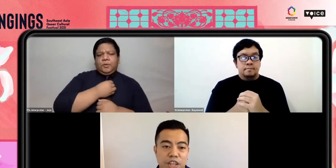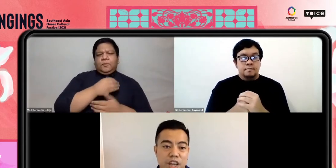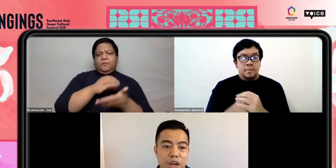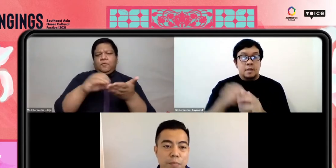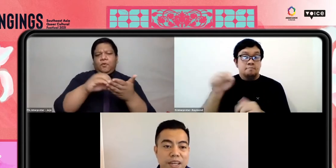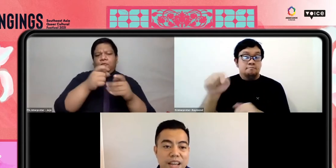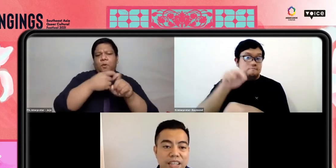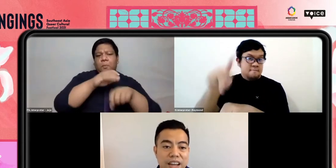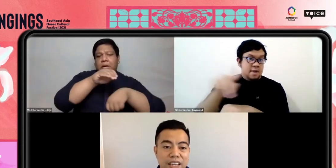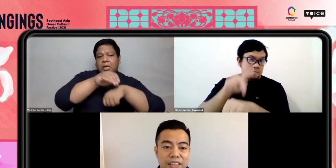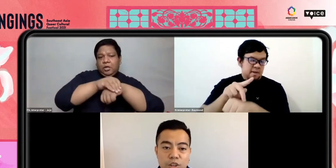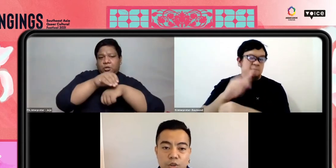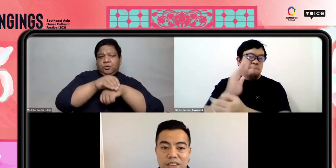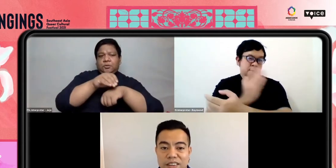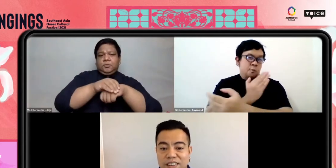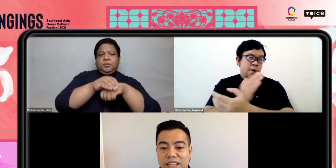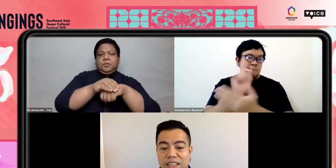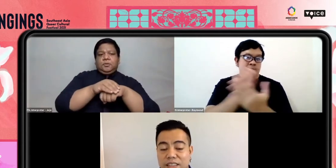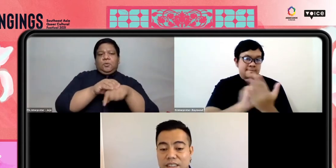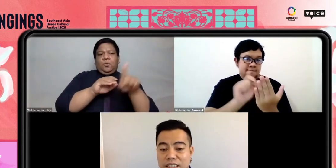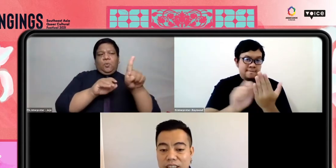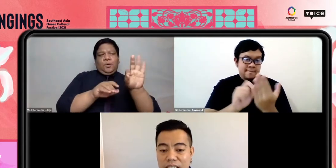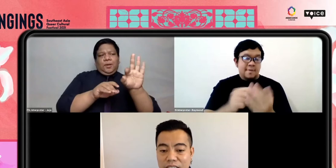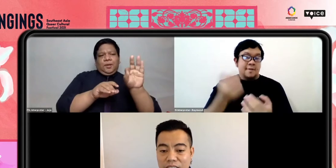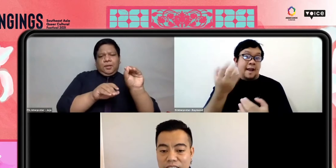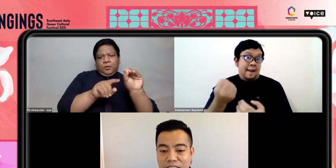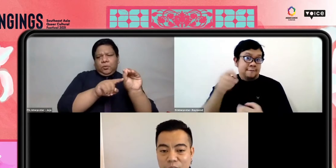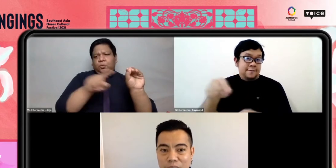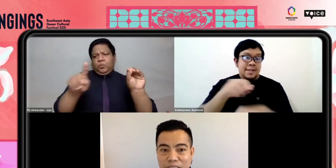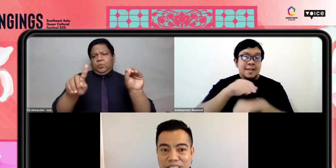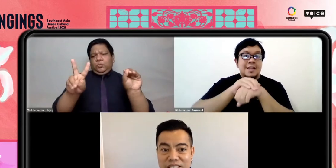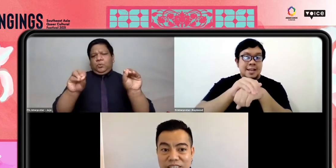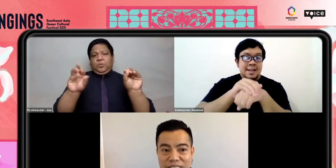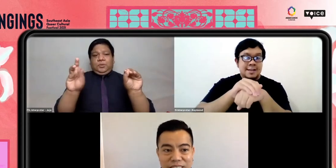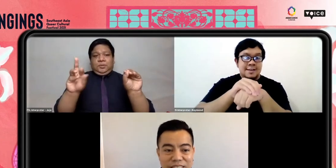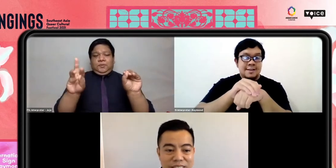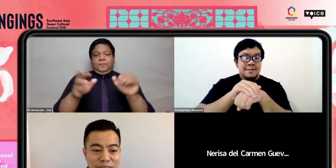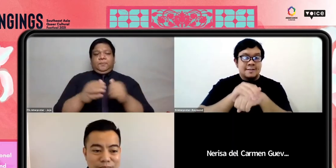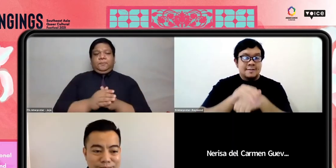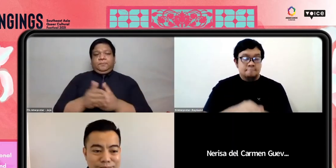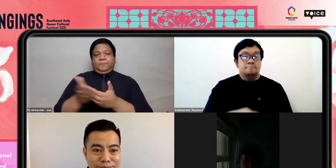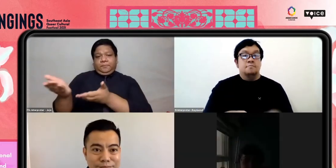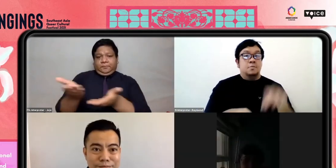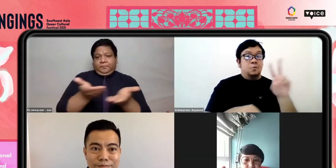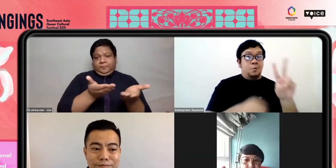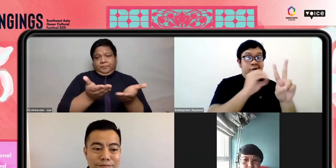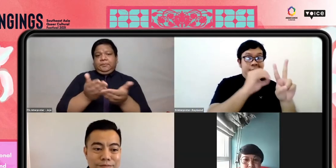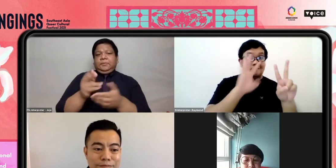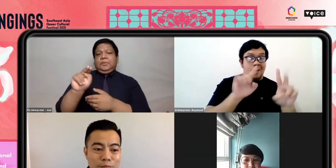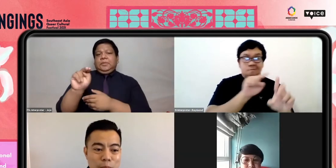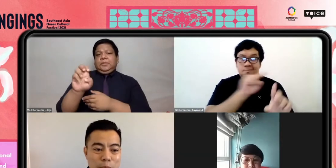English, mid-1990s to 2016. So here's Nerisa.